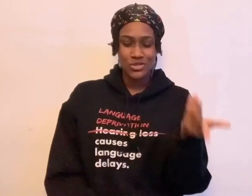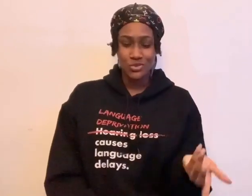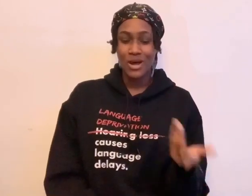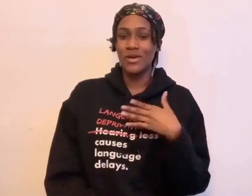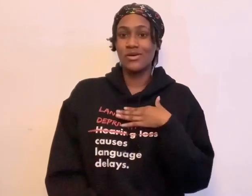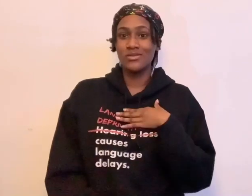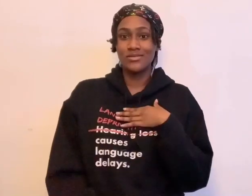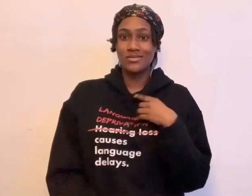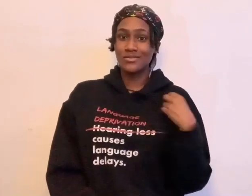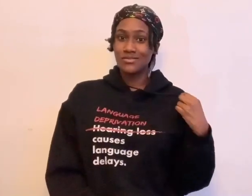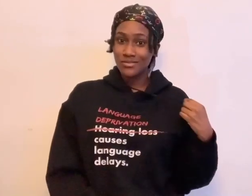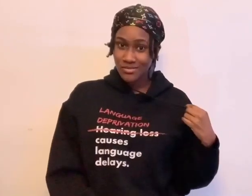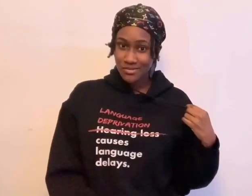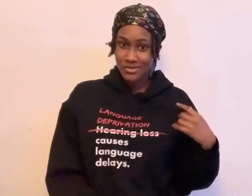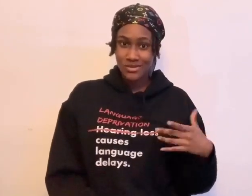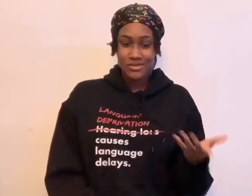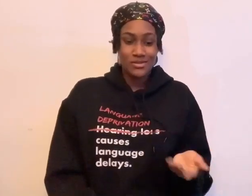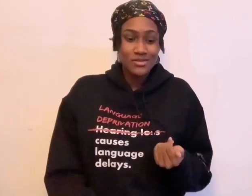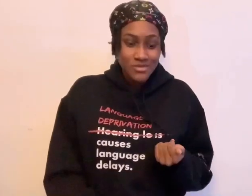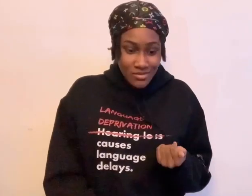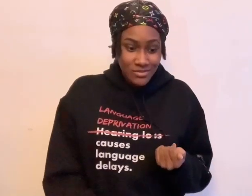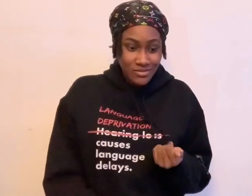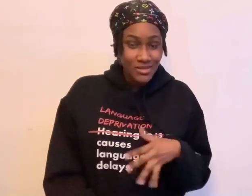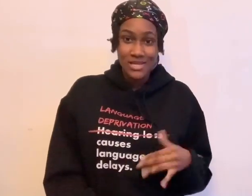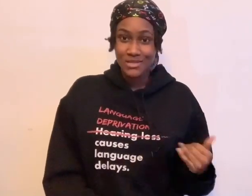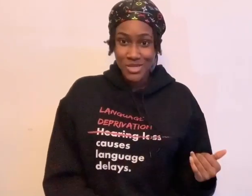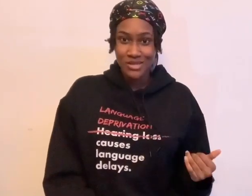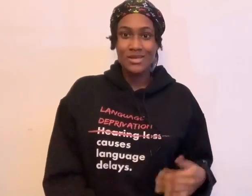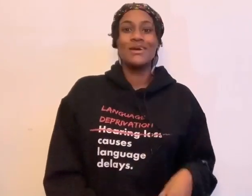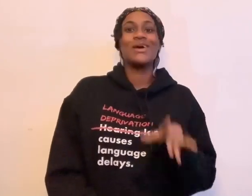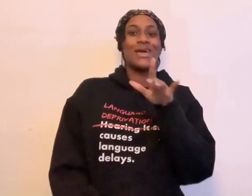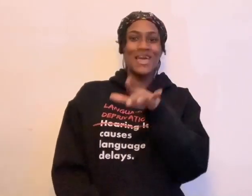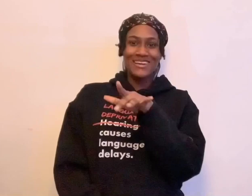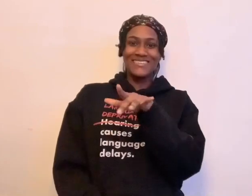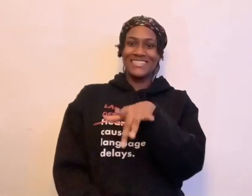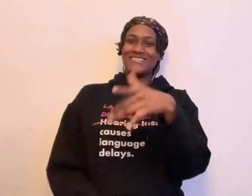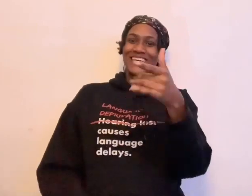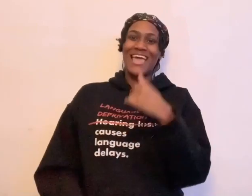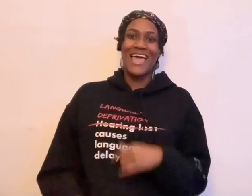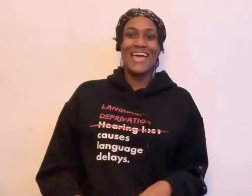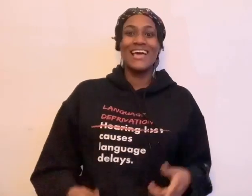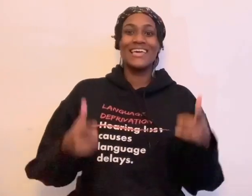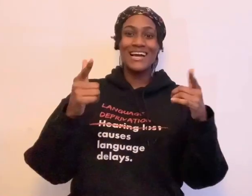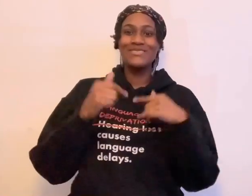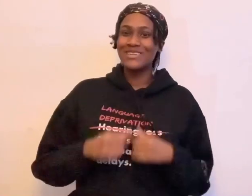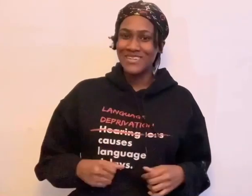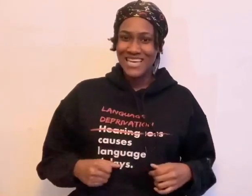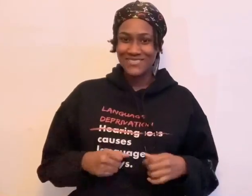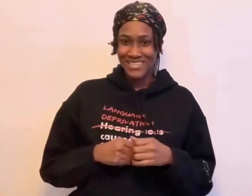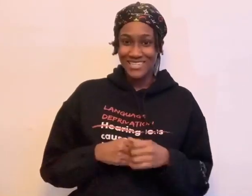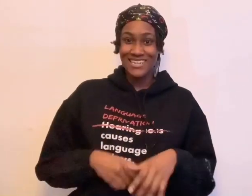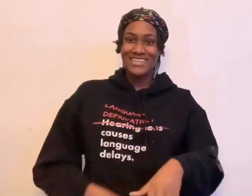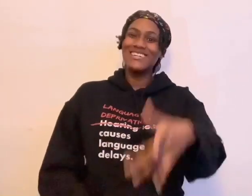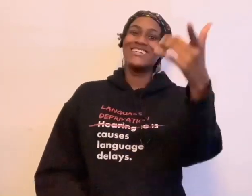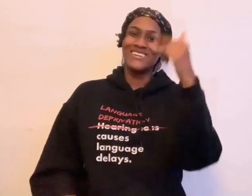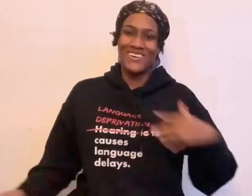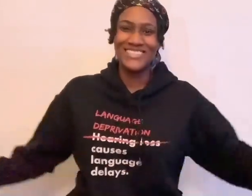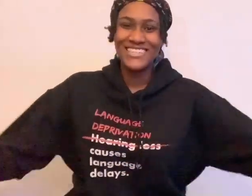that because it's me. Anyways, but yeah. Catch me in my next video here. I'm gone.